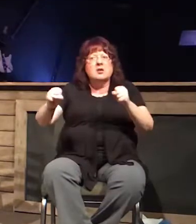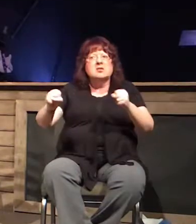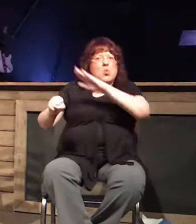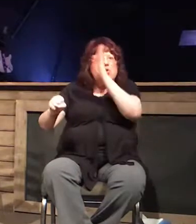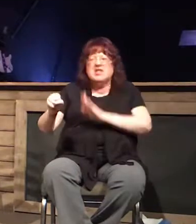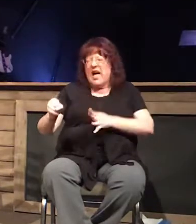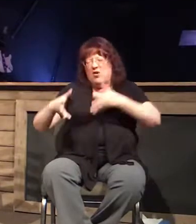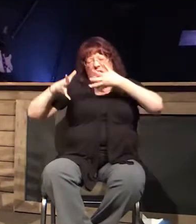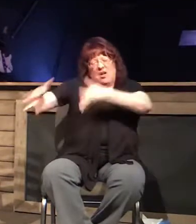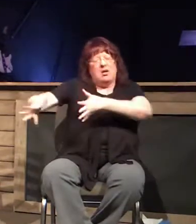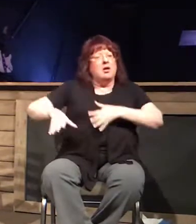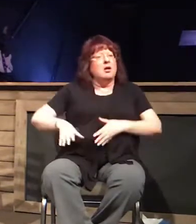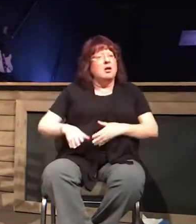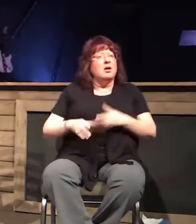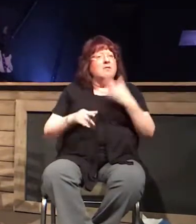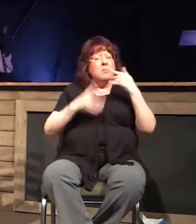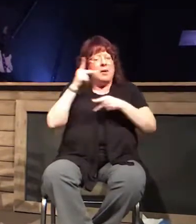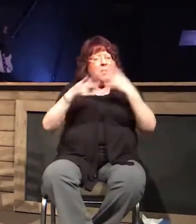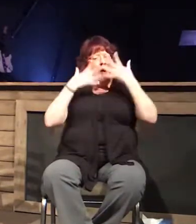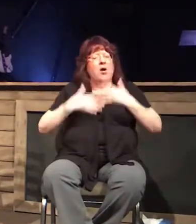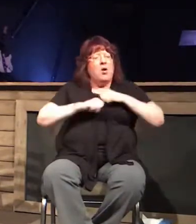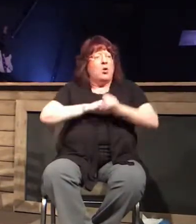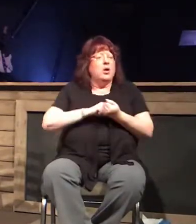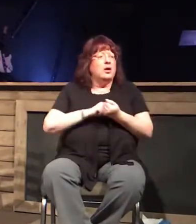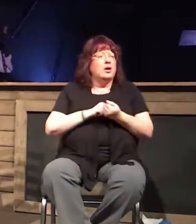never pull away from the hurting.